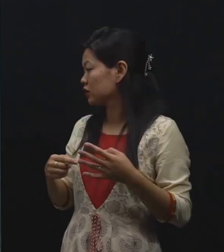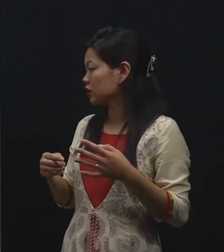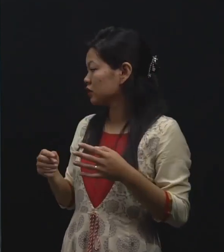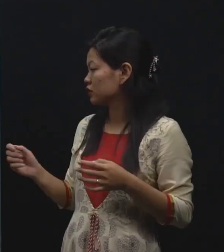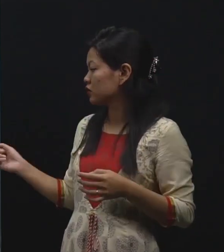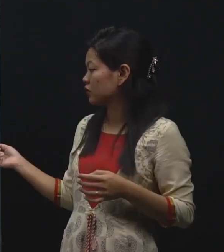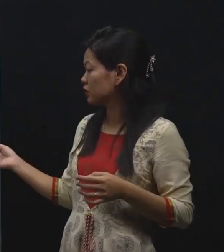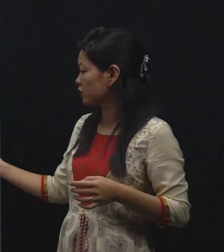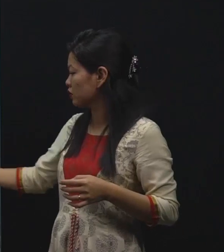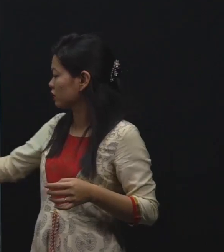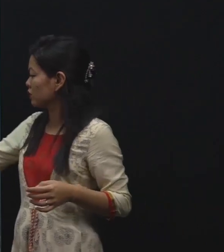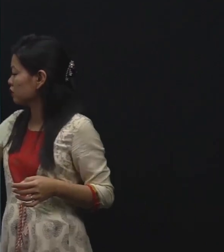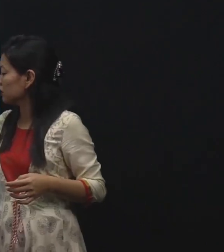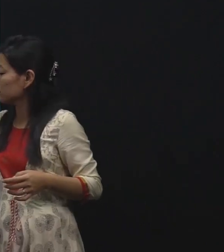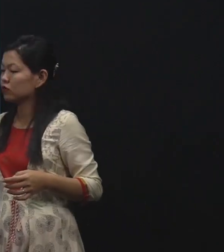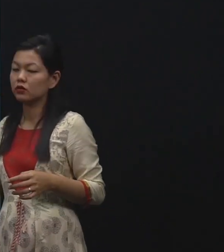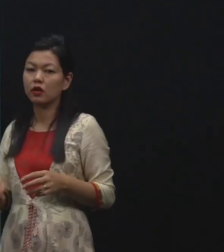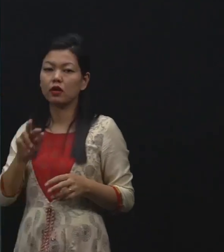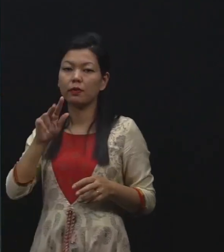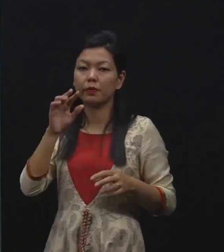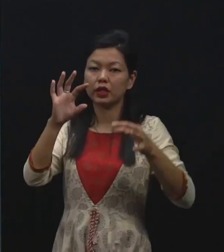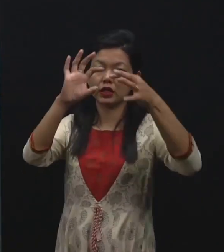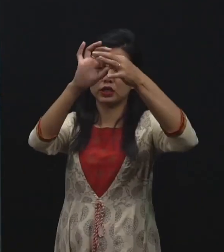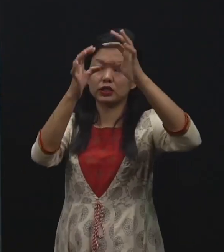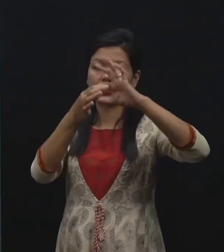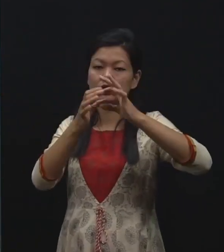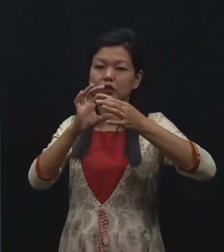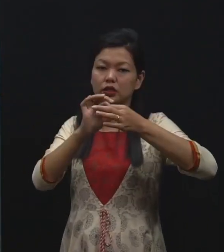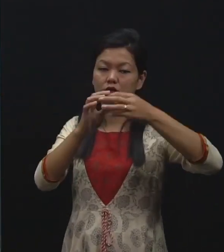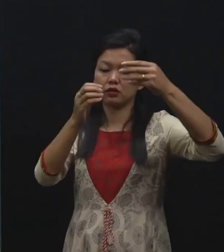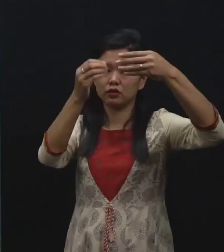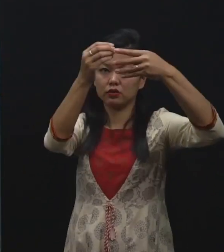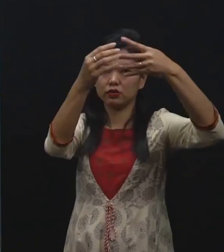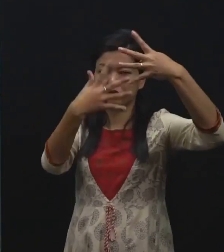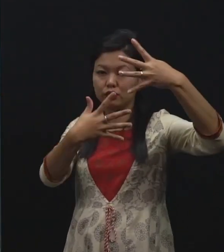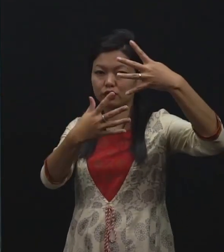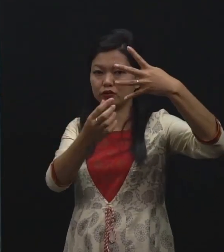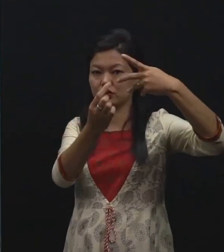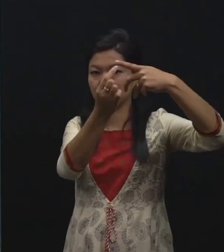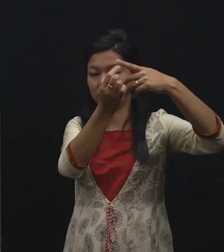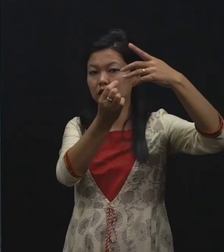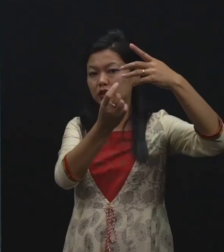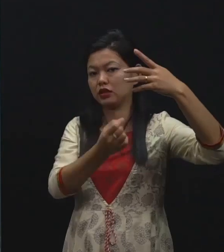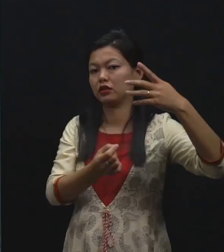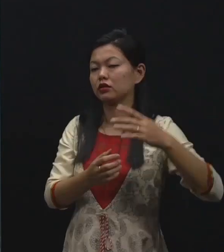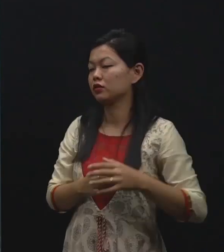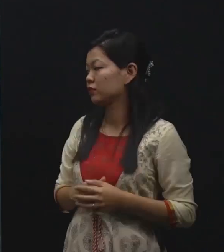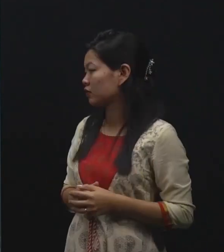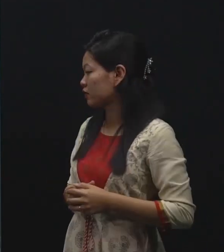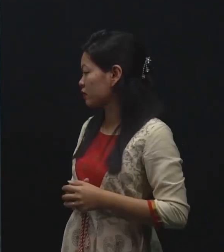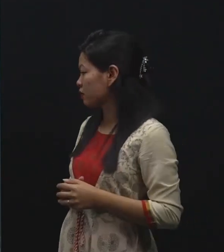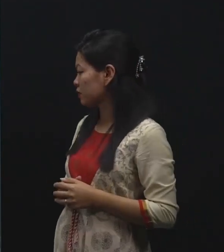different roles that are conducted by the court, different role that is conducted by the public prosecutor, by a